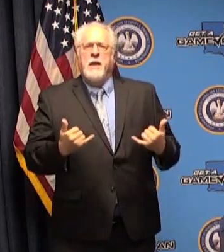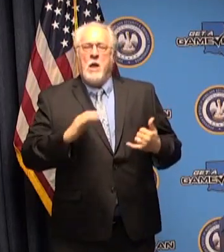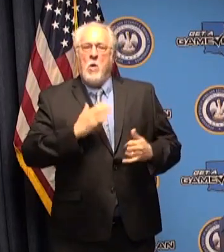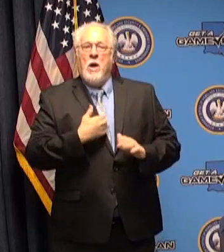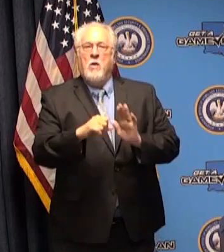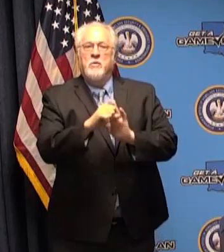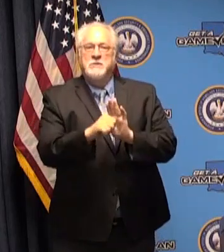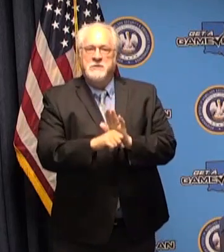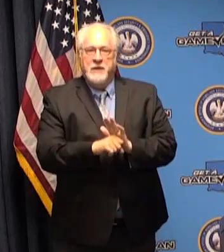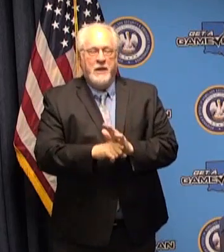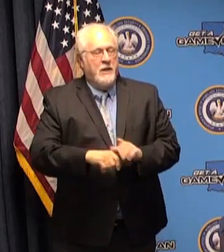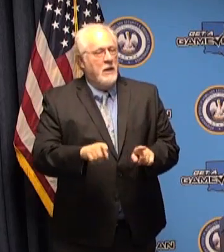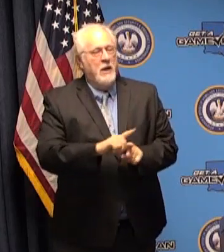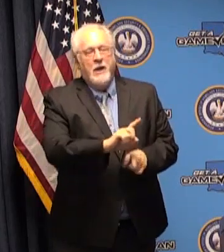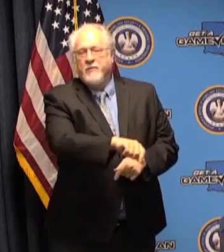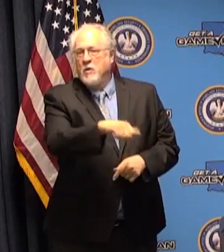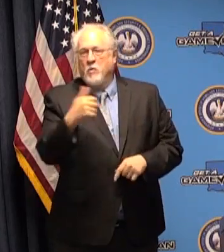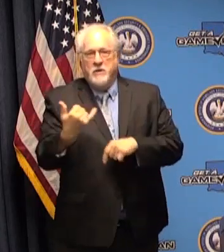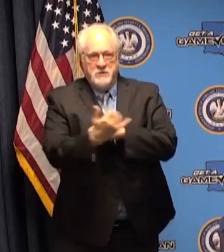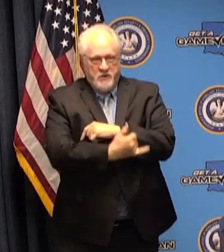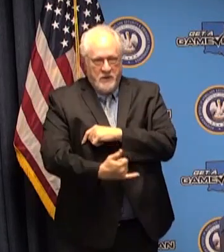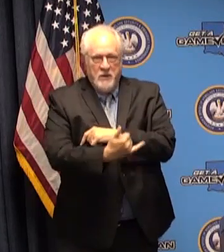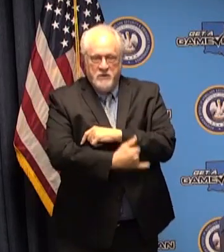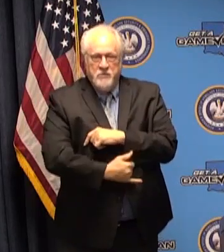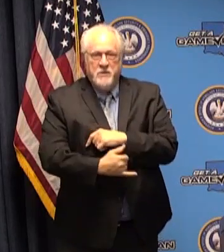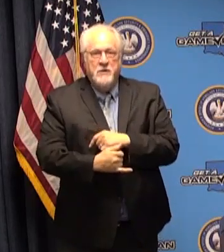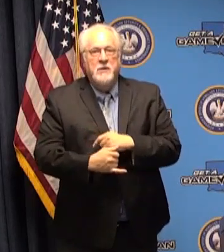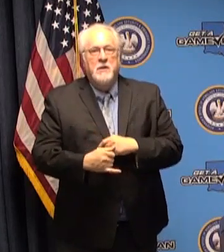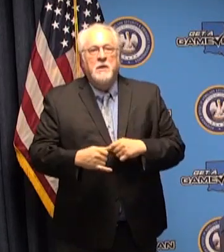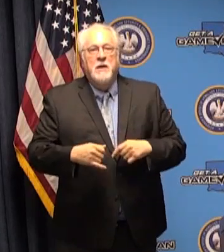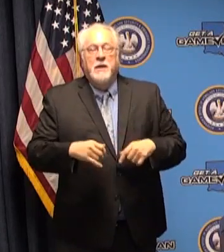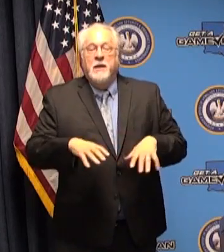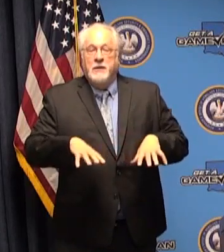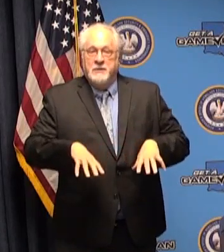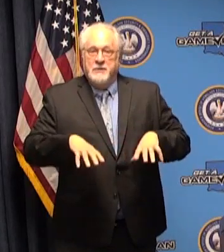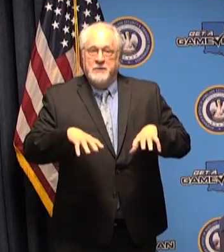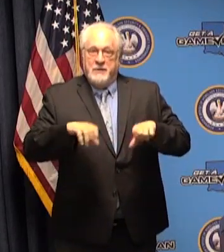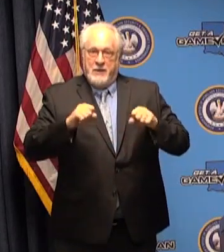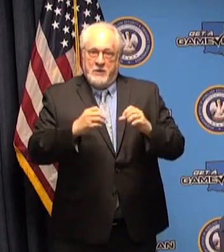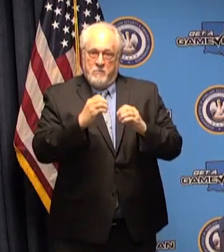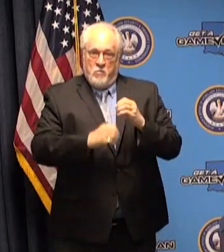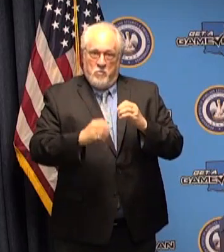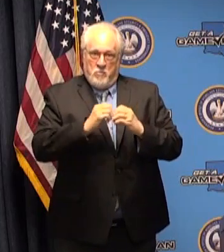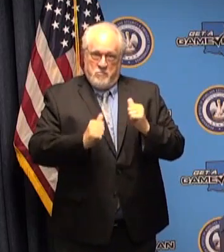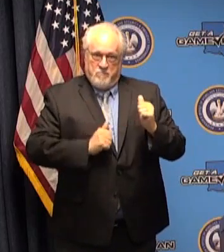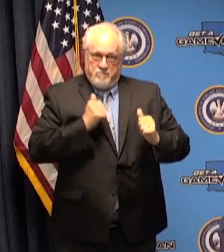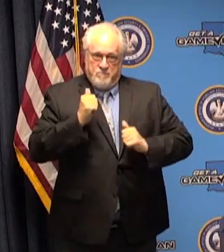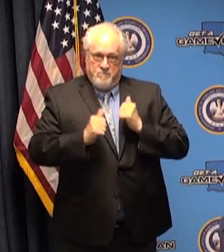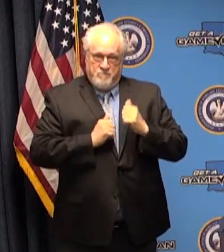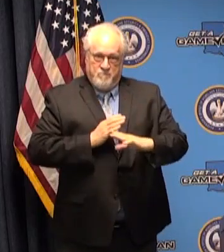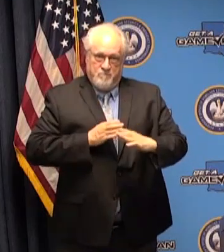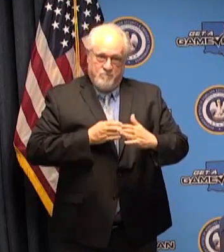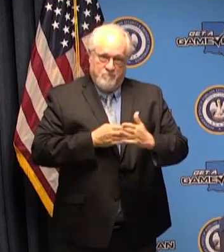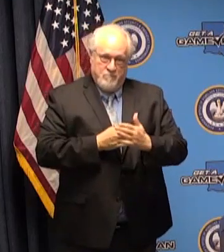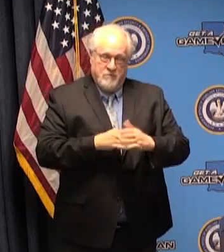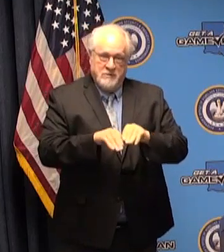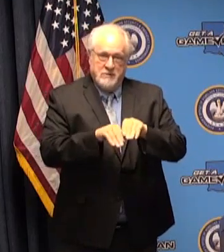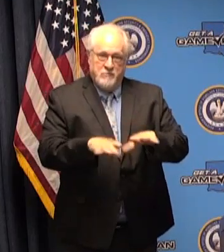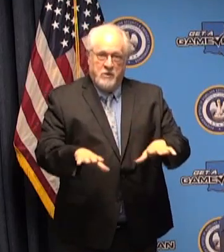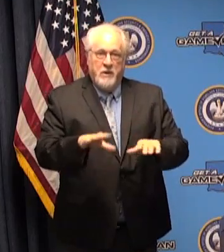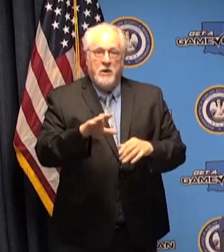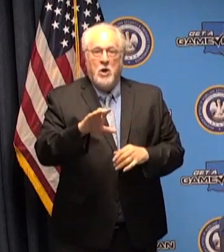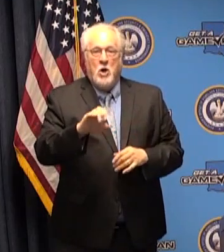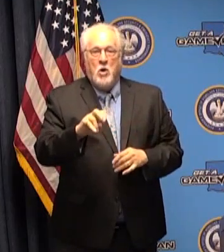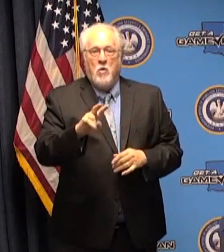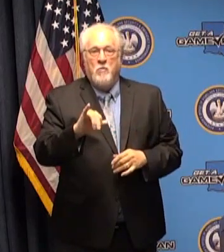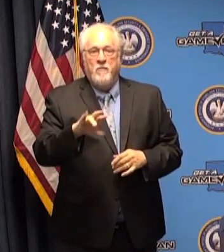our state, like the rest of the nation, is taking increasingly aggressive actions to respond to the spread of COVID-19. And I want to